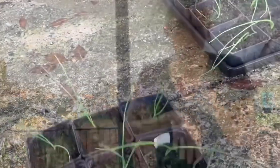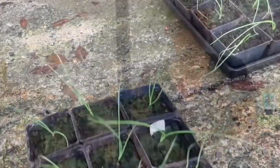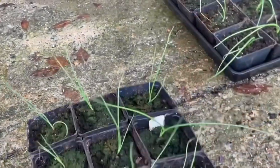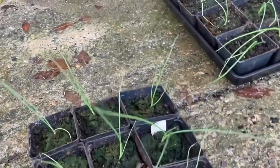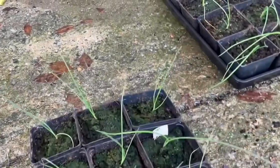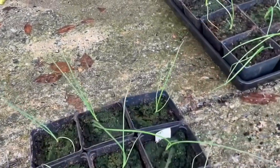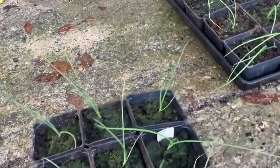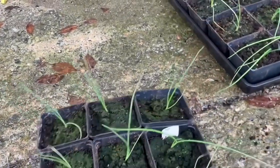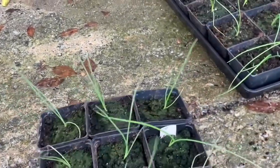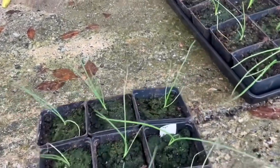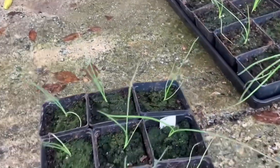these nets are not cheap.